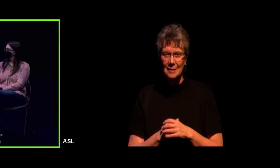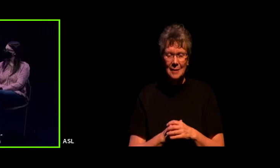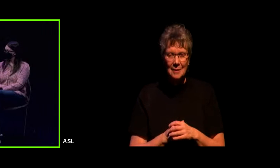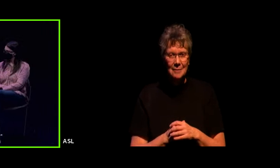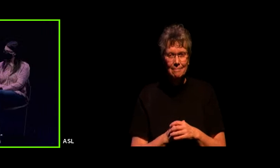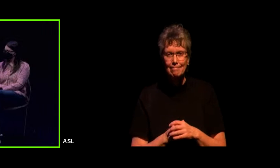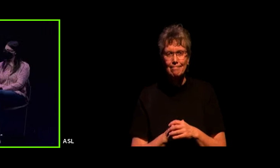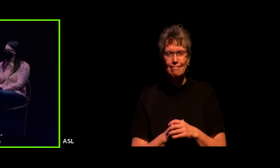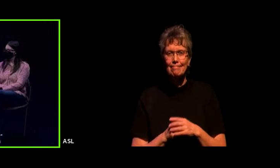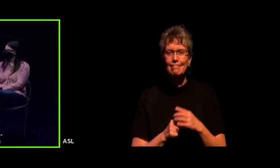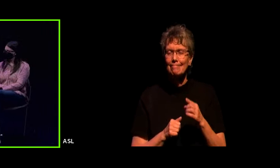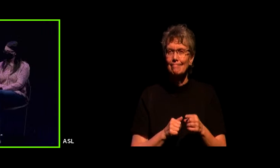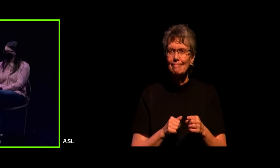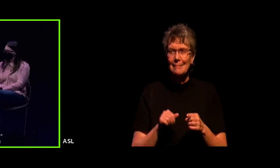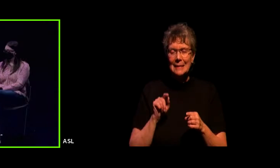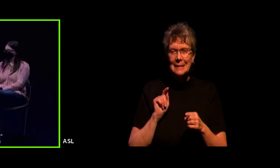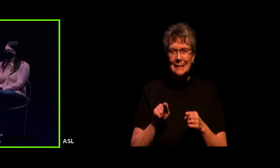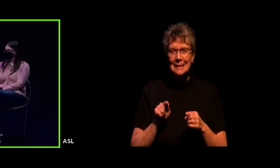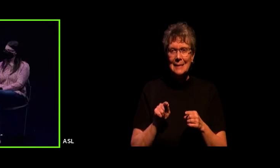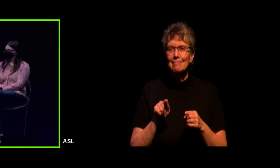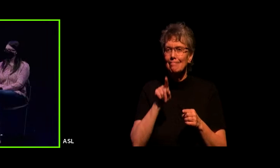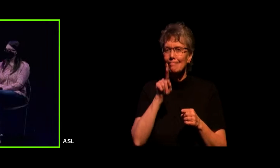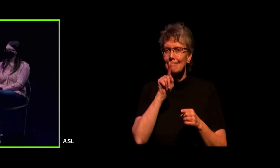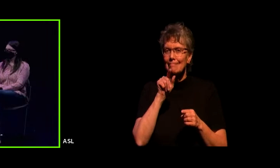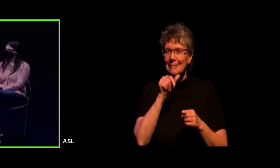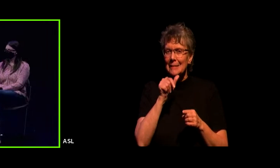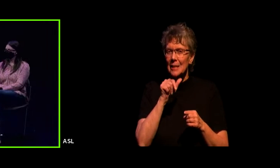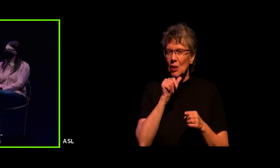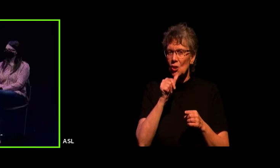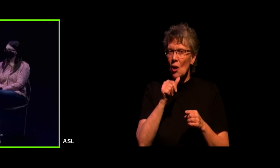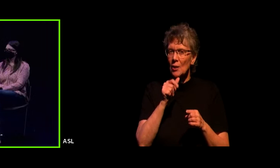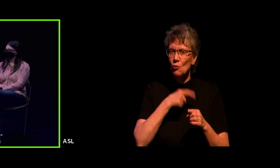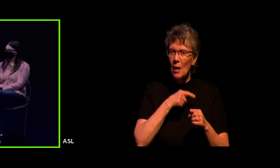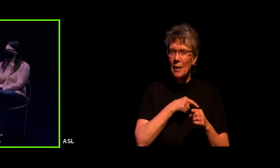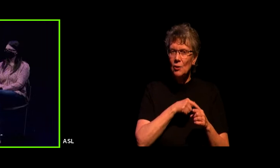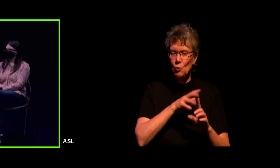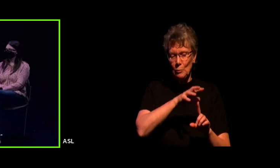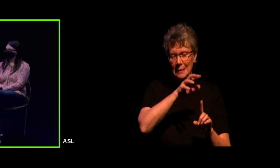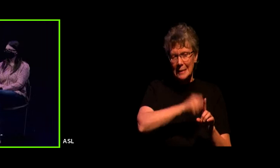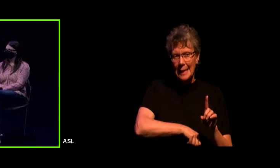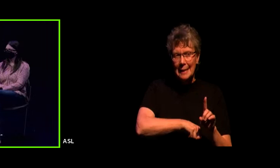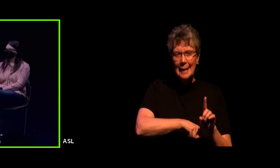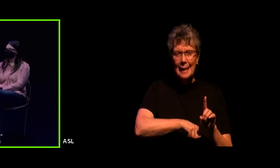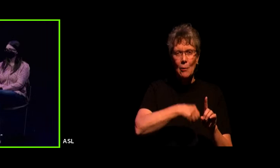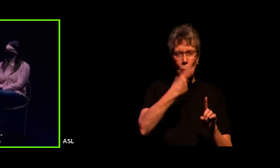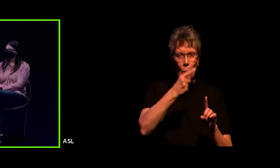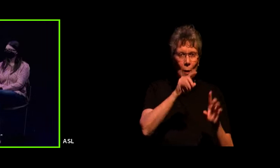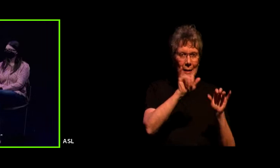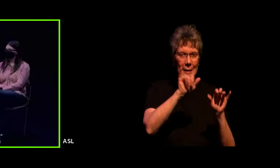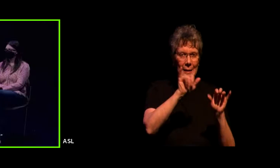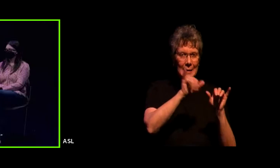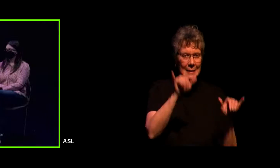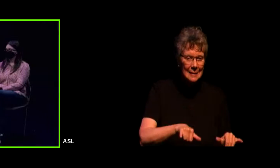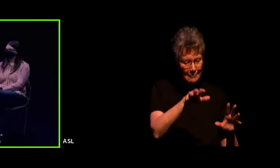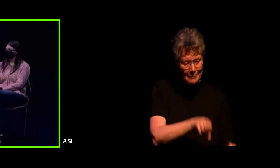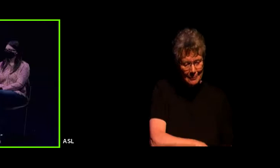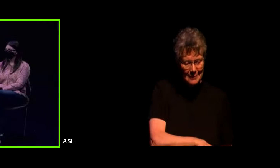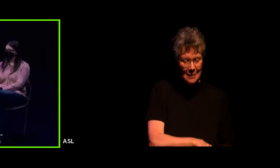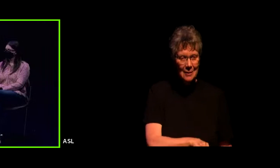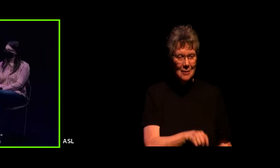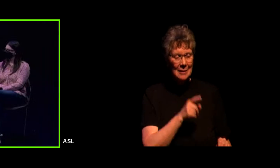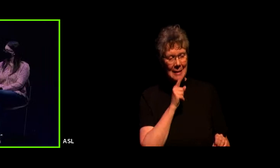Elder Ghostkeeper. This is about equal space for knowledge systems. It's not that one is overlaying or disproving